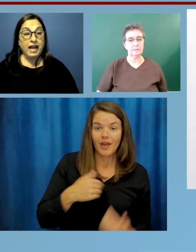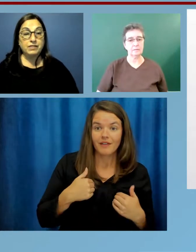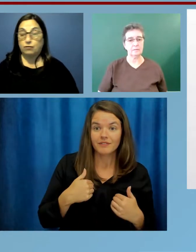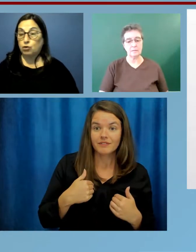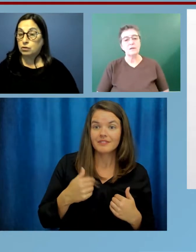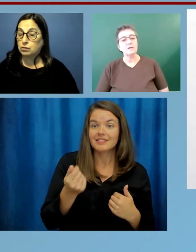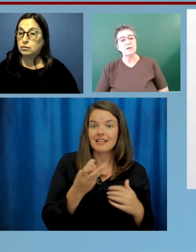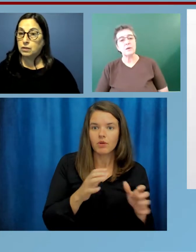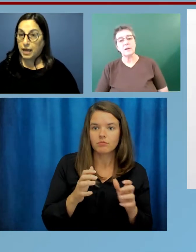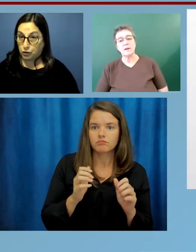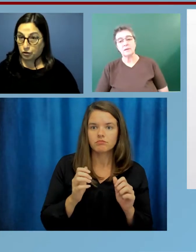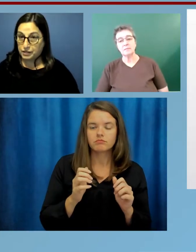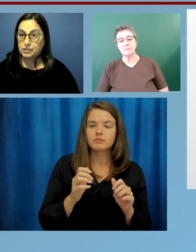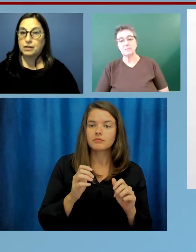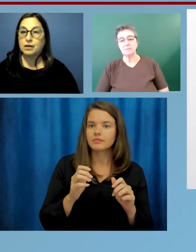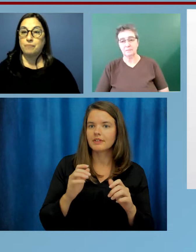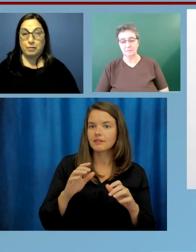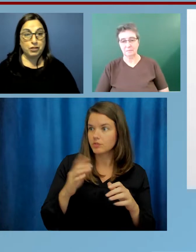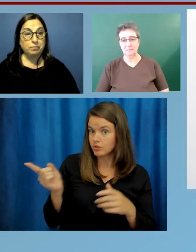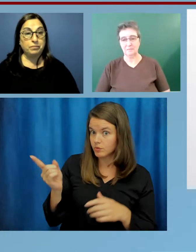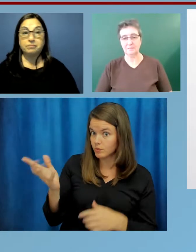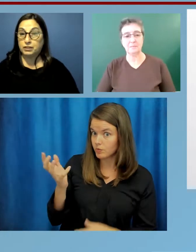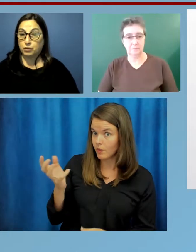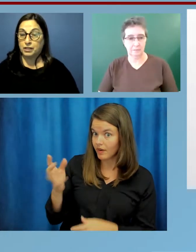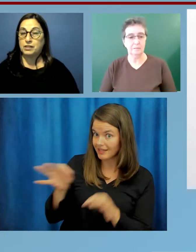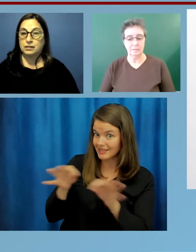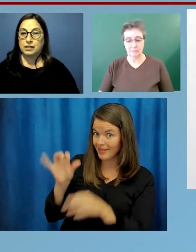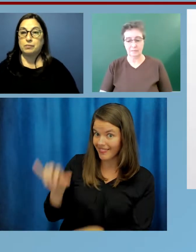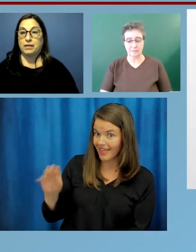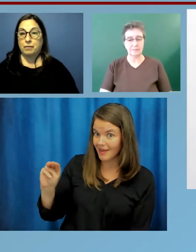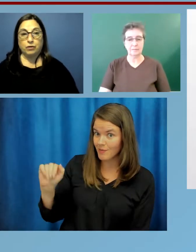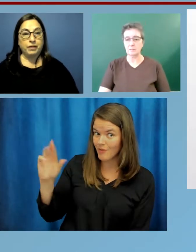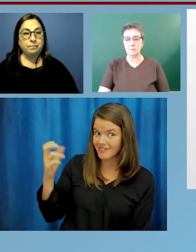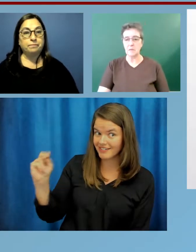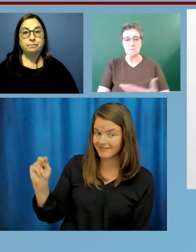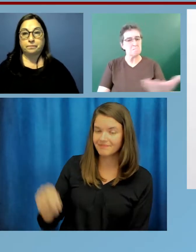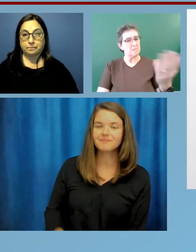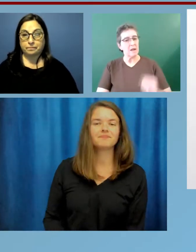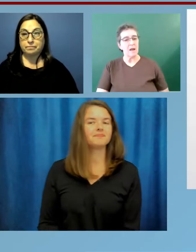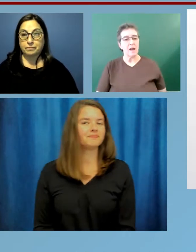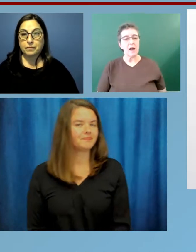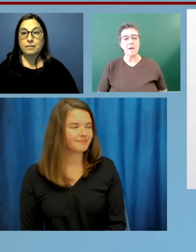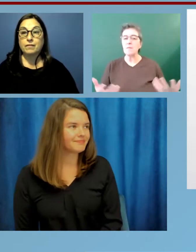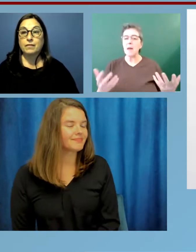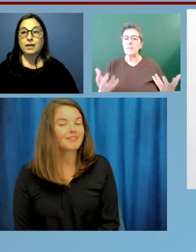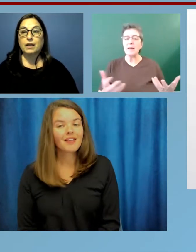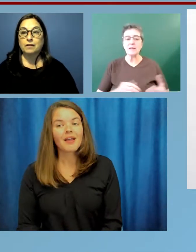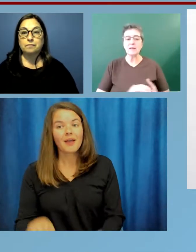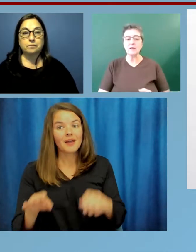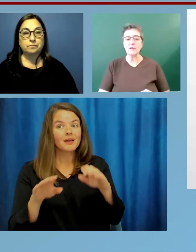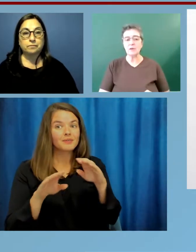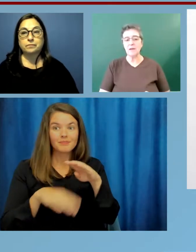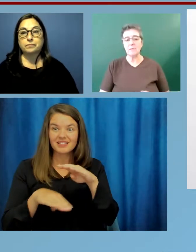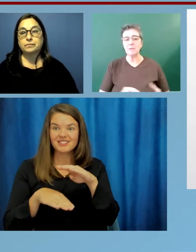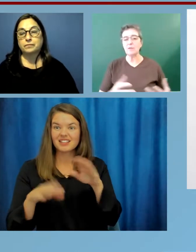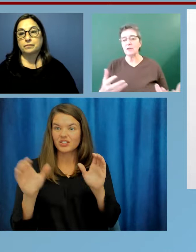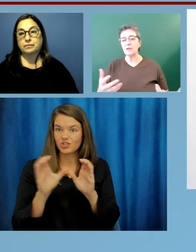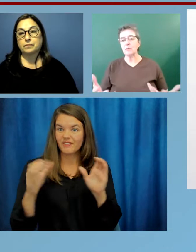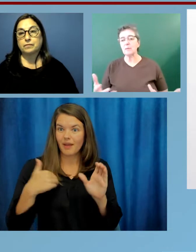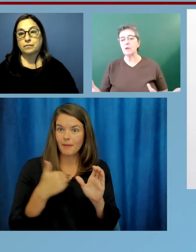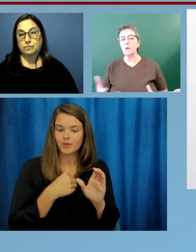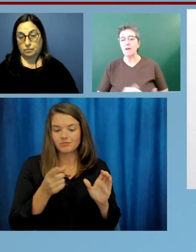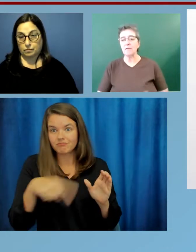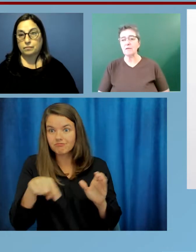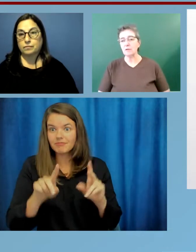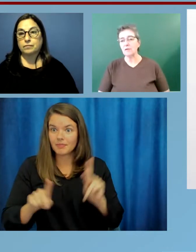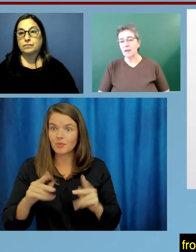We have several categories of membership. Did you want to explain that, Maureen? And basically, the certified members are those